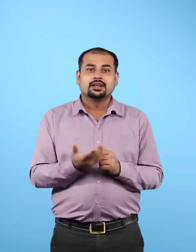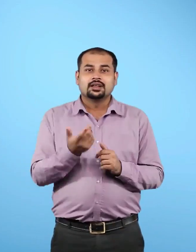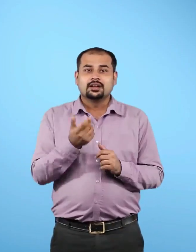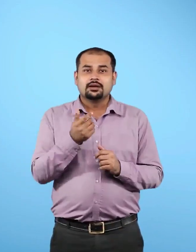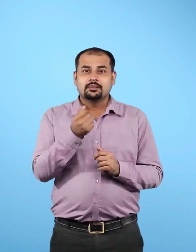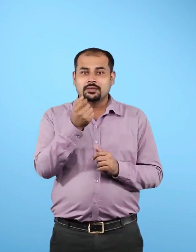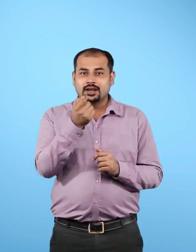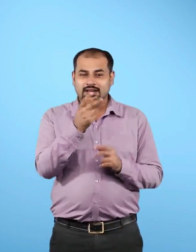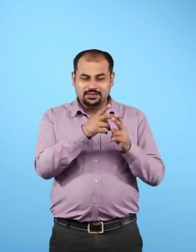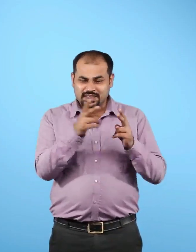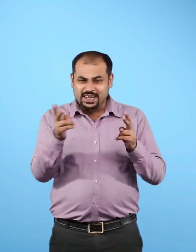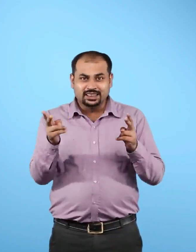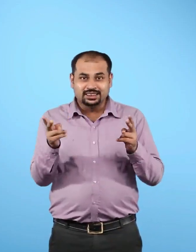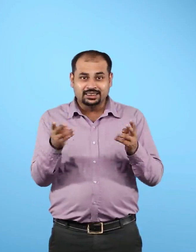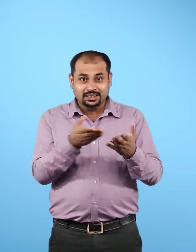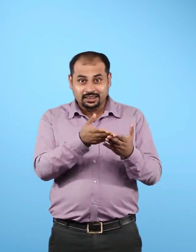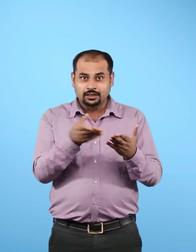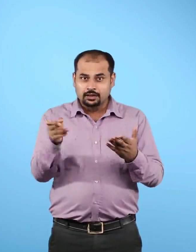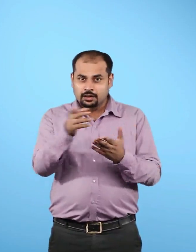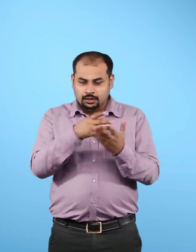Instead, encourage them to think in terms of currency.